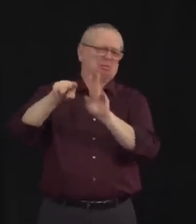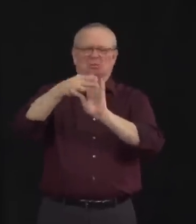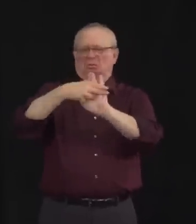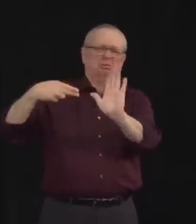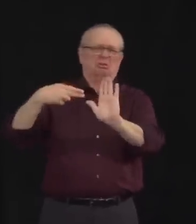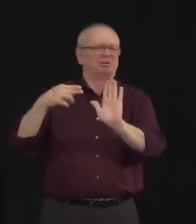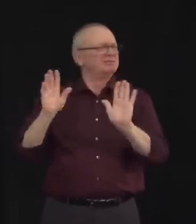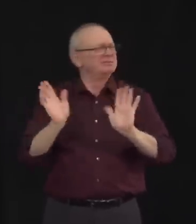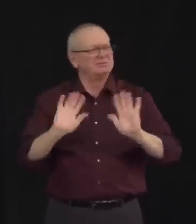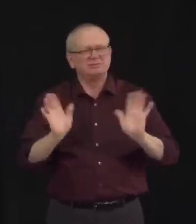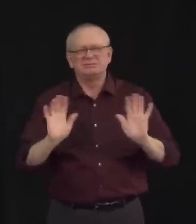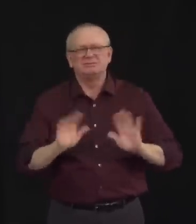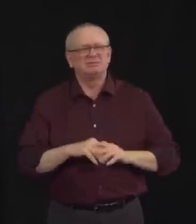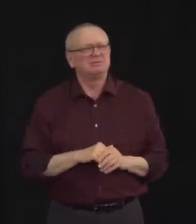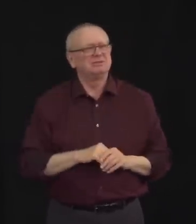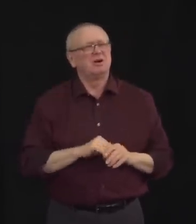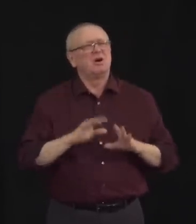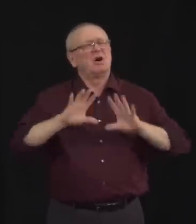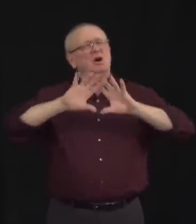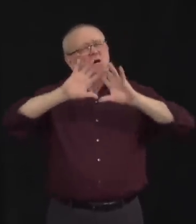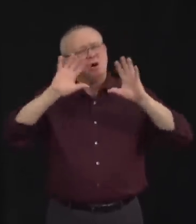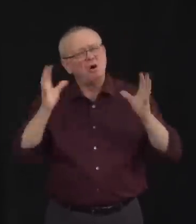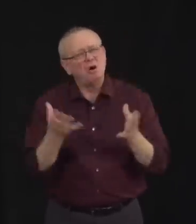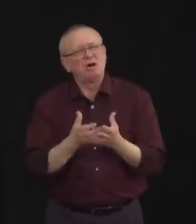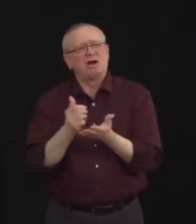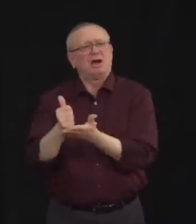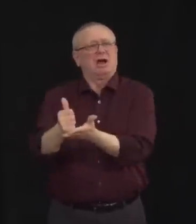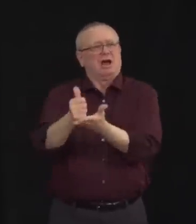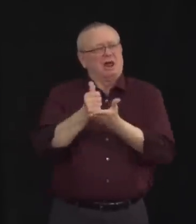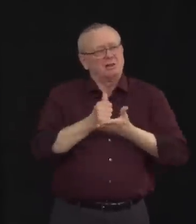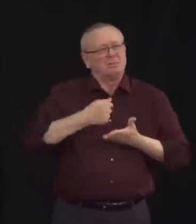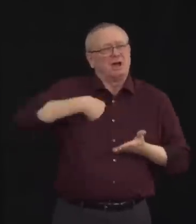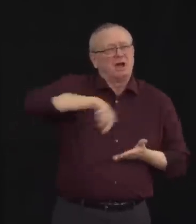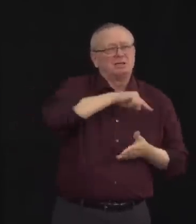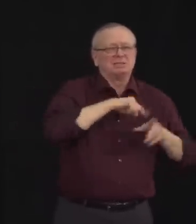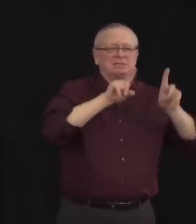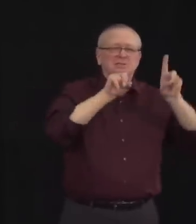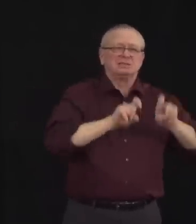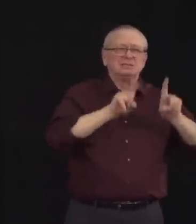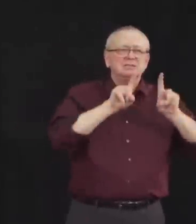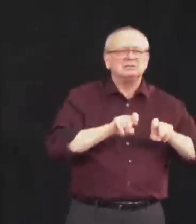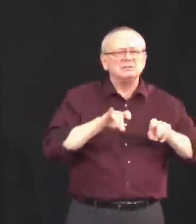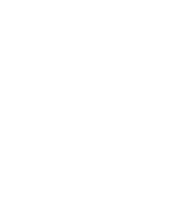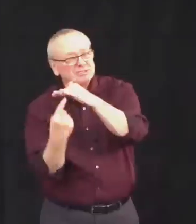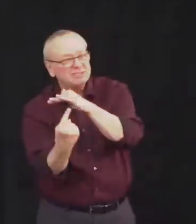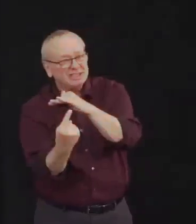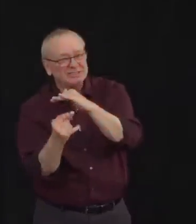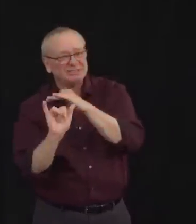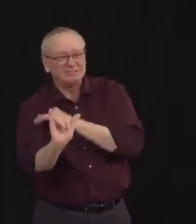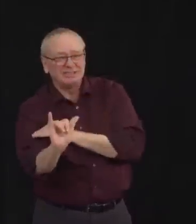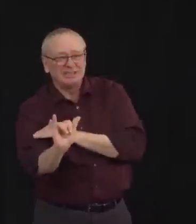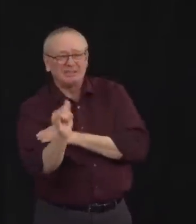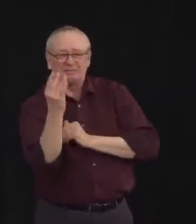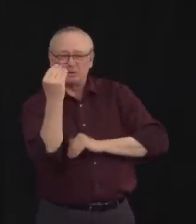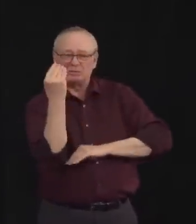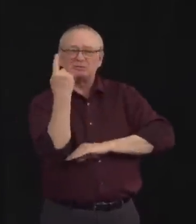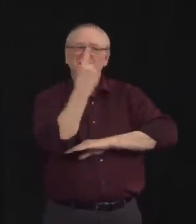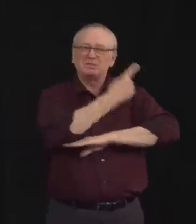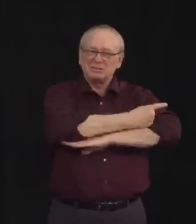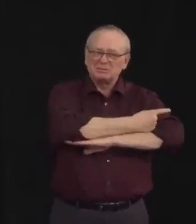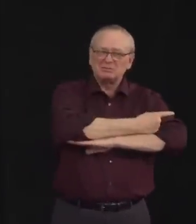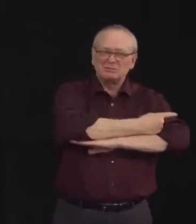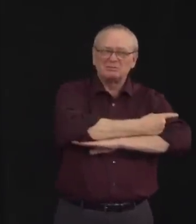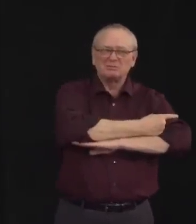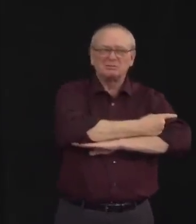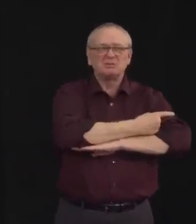approach to stopping spread in all settings, we will not be successful in outbreak control. I want to also tell you today about